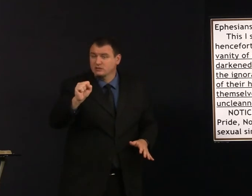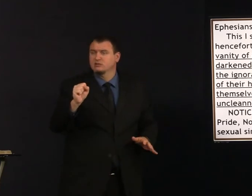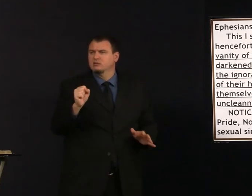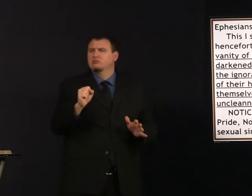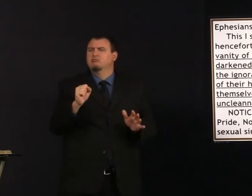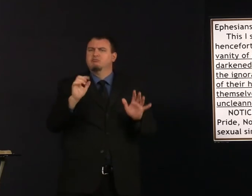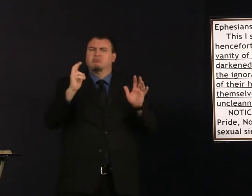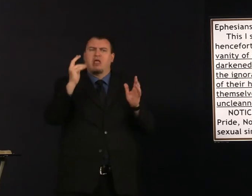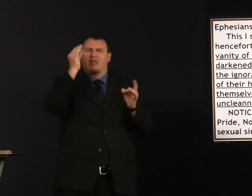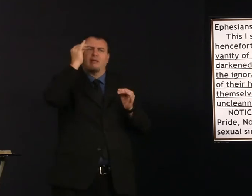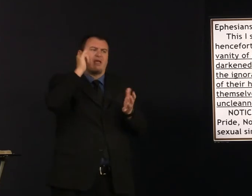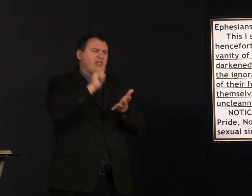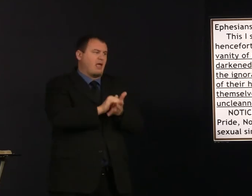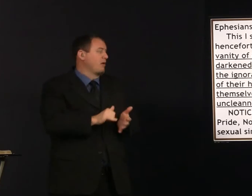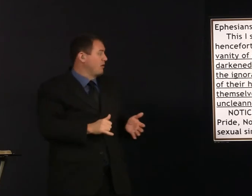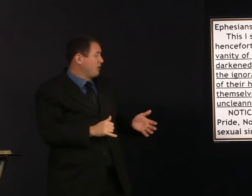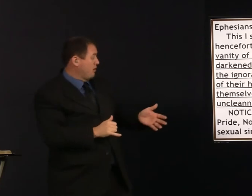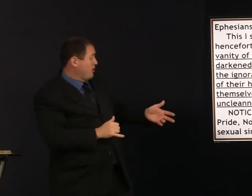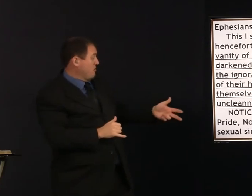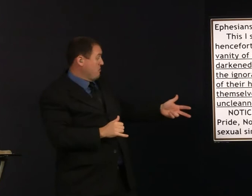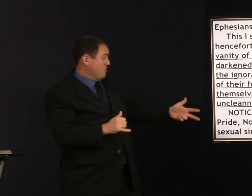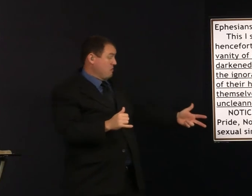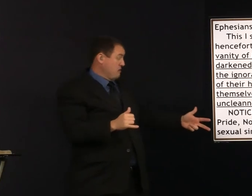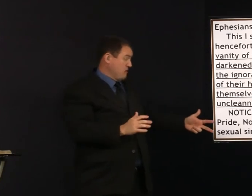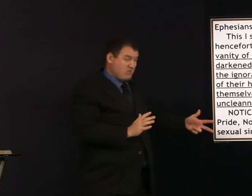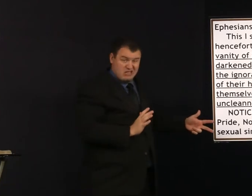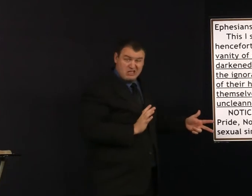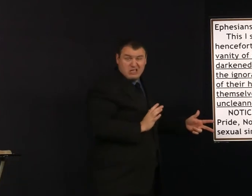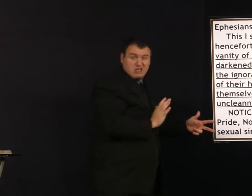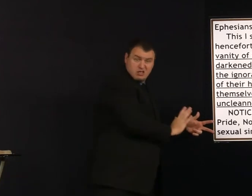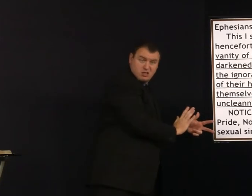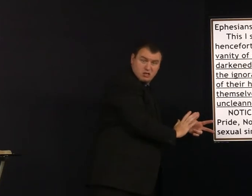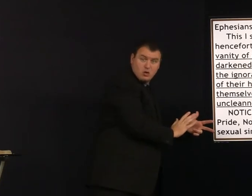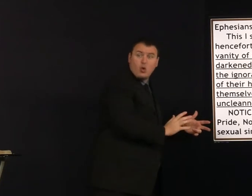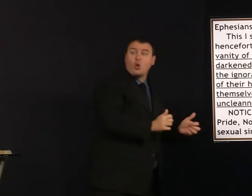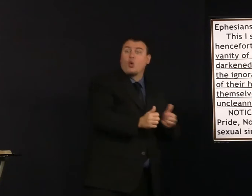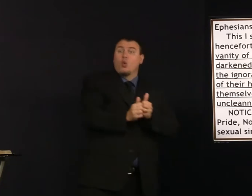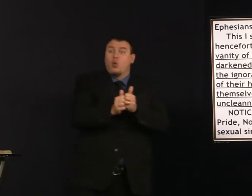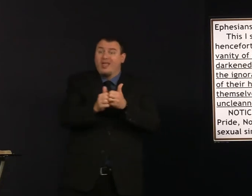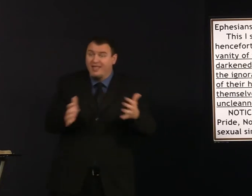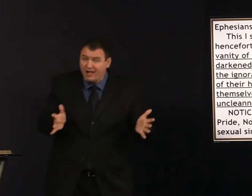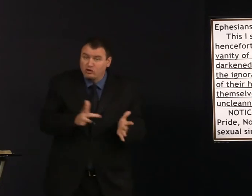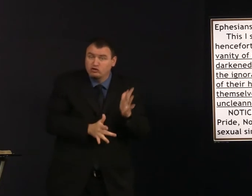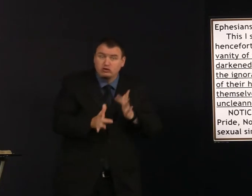Bill Gates. Right. So think about this.